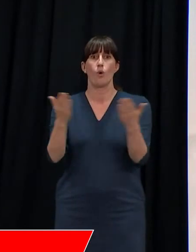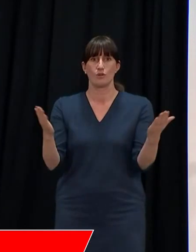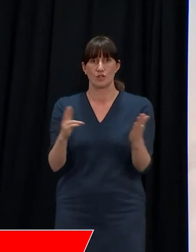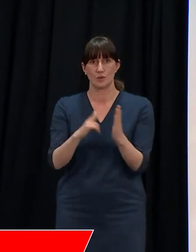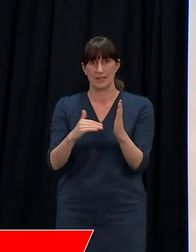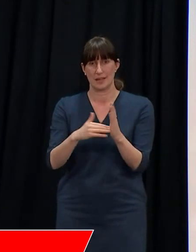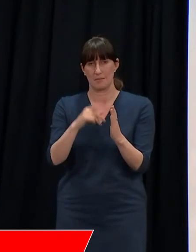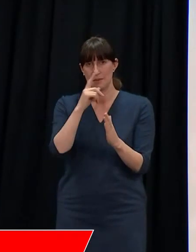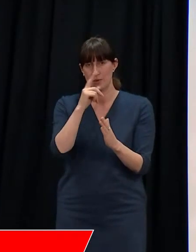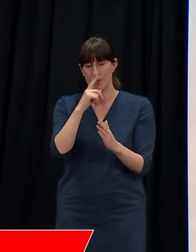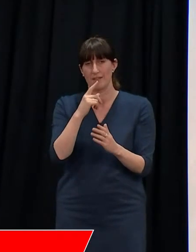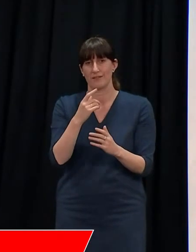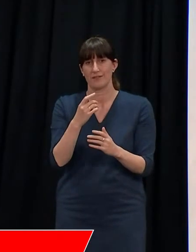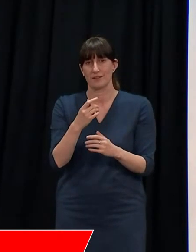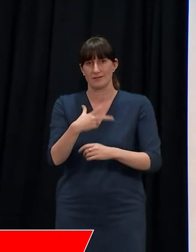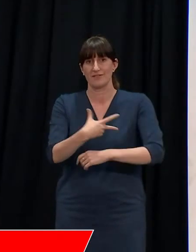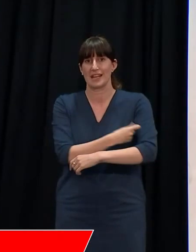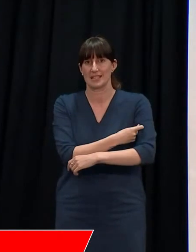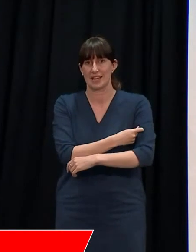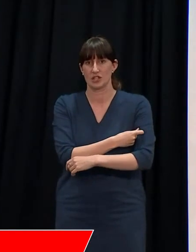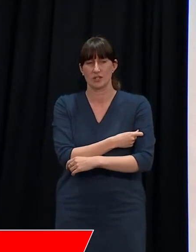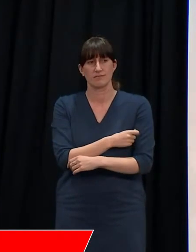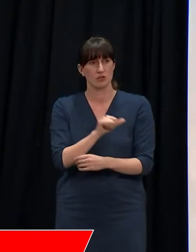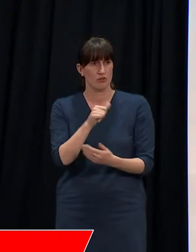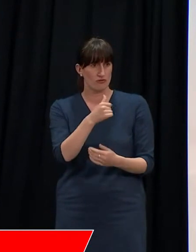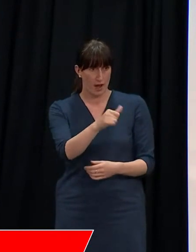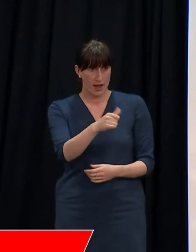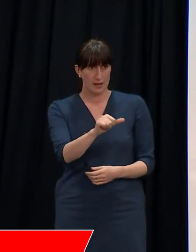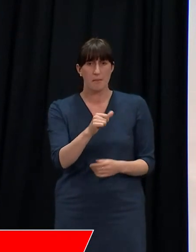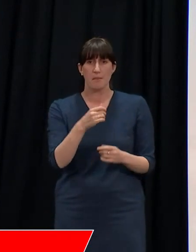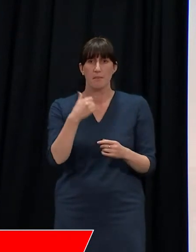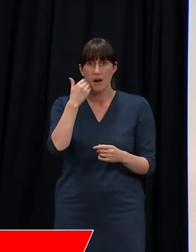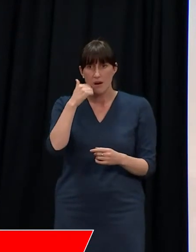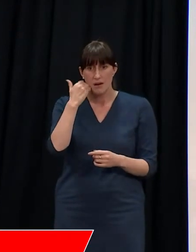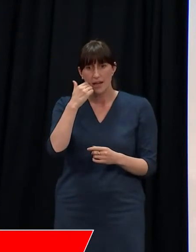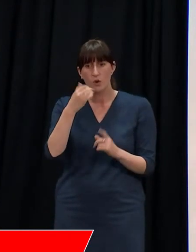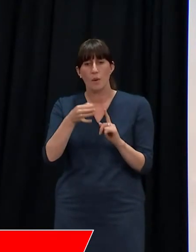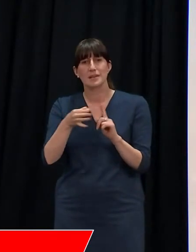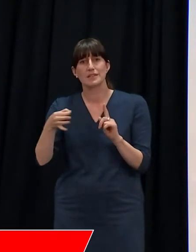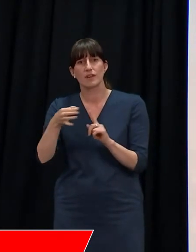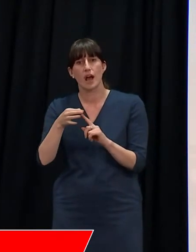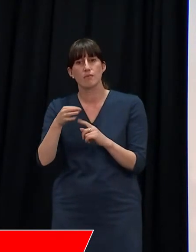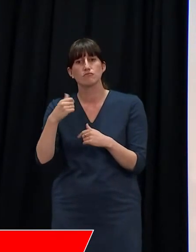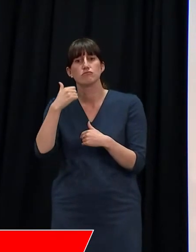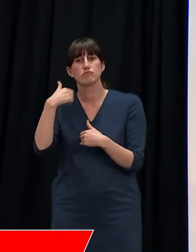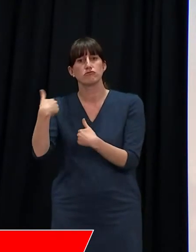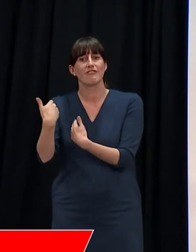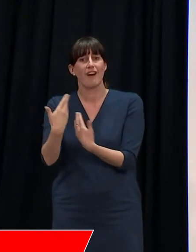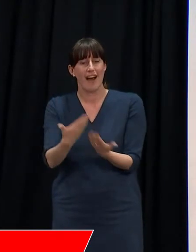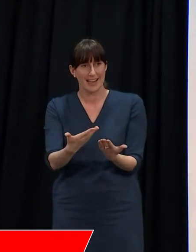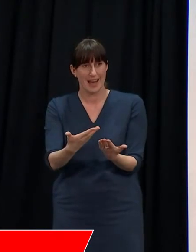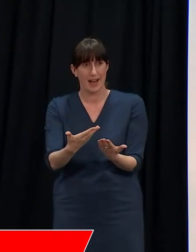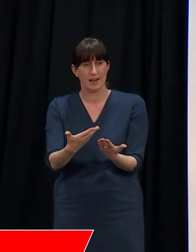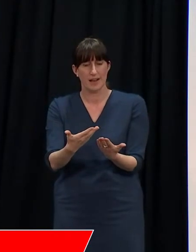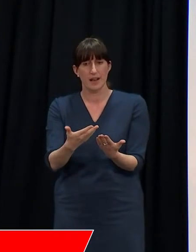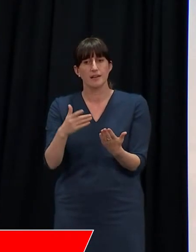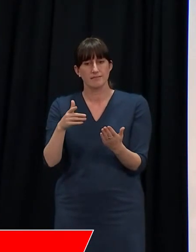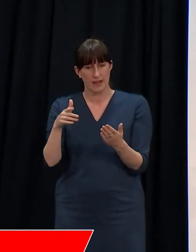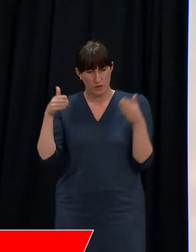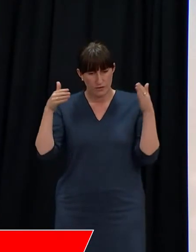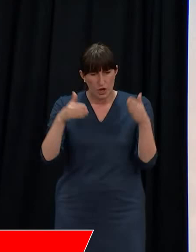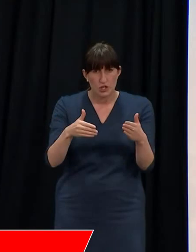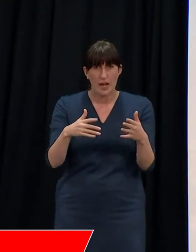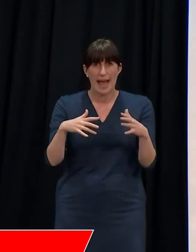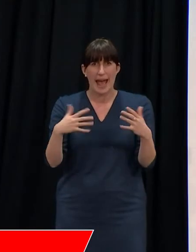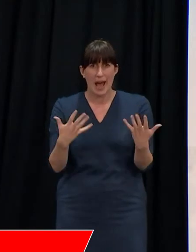vaccinated. I think it is absolutely right that Māori and Pacific providers focusing their attentions now on how they